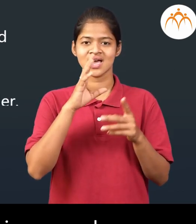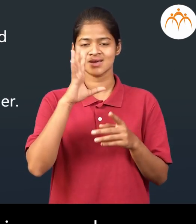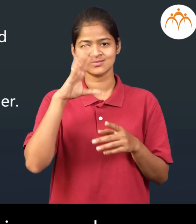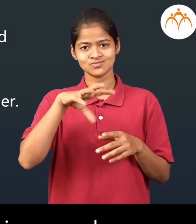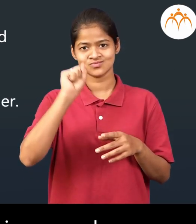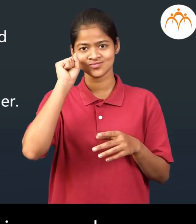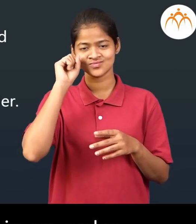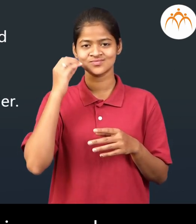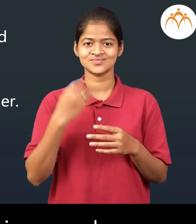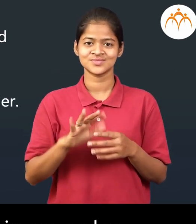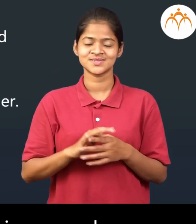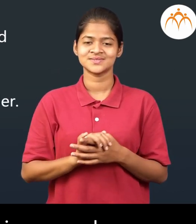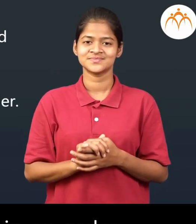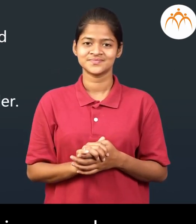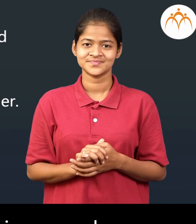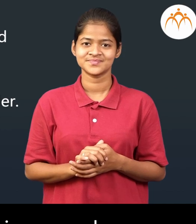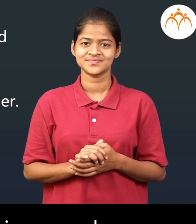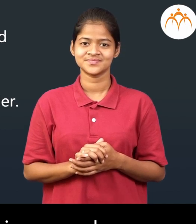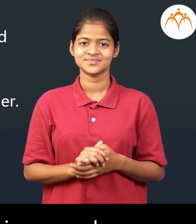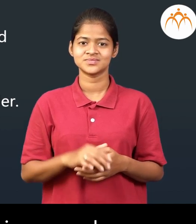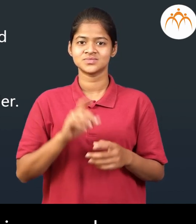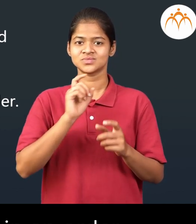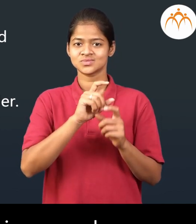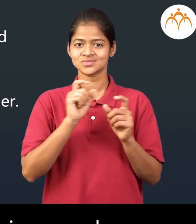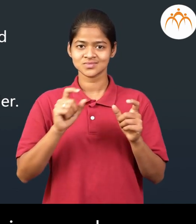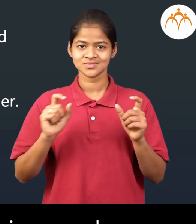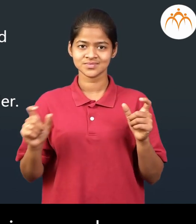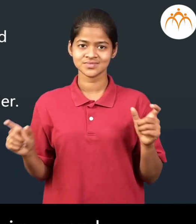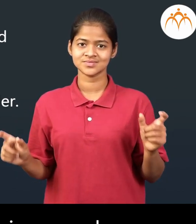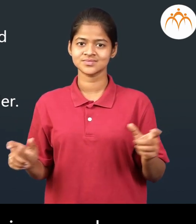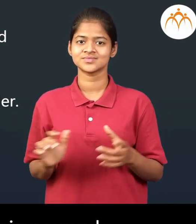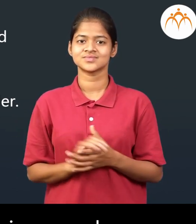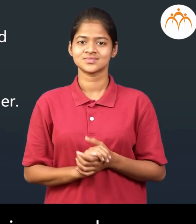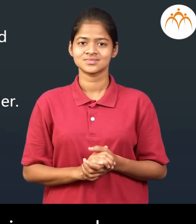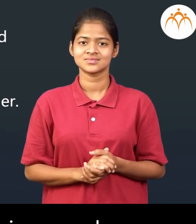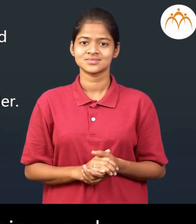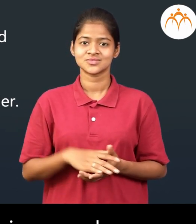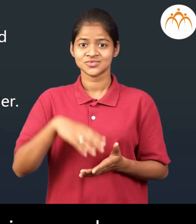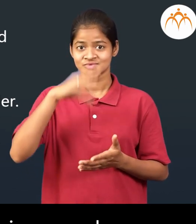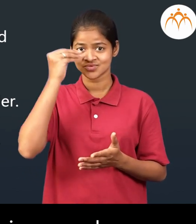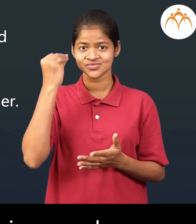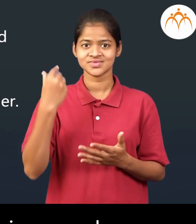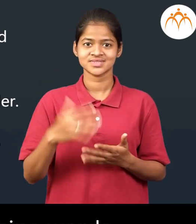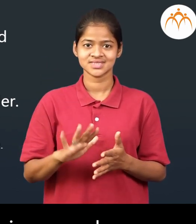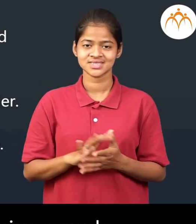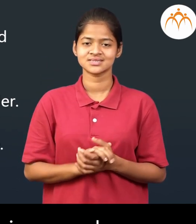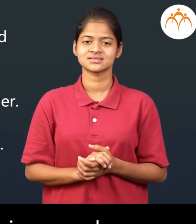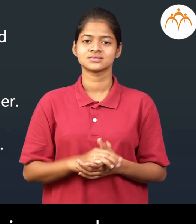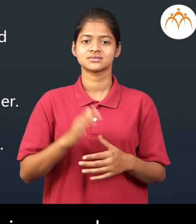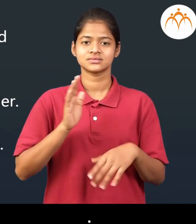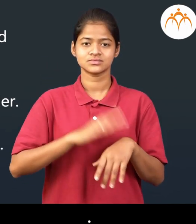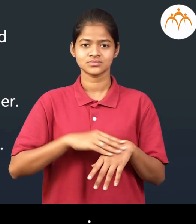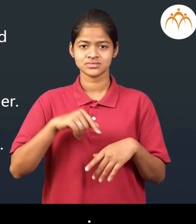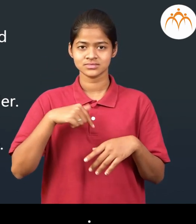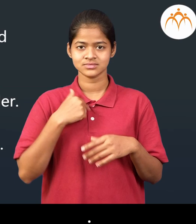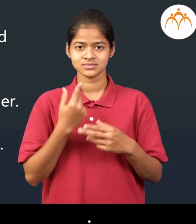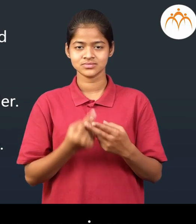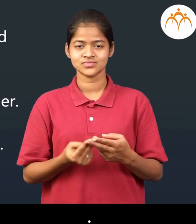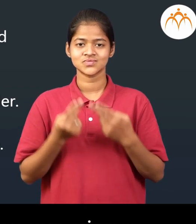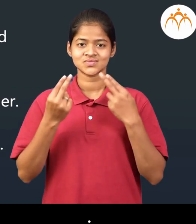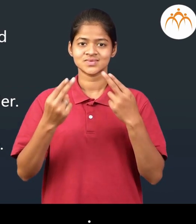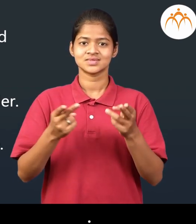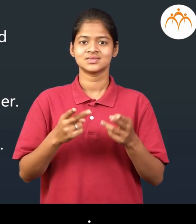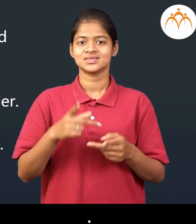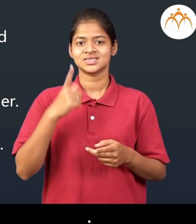what all happened in an order. We learnt to combine words. We tried